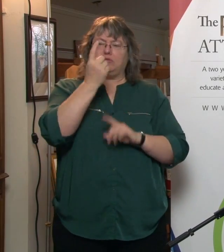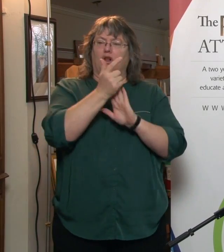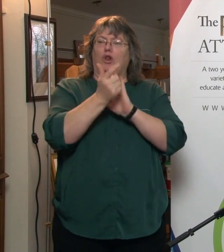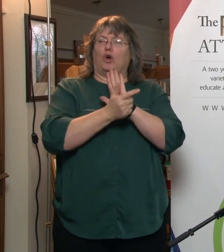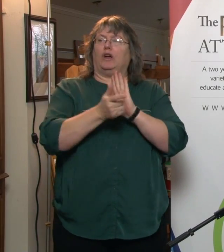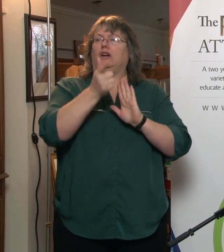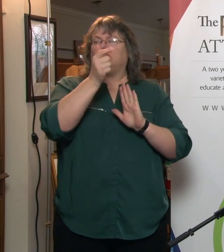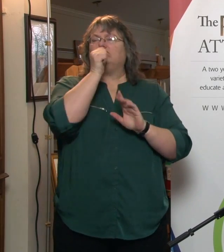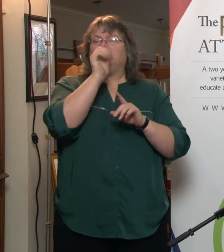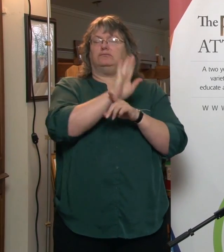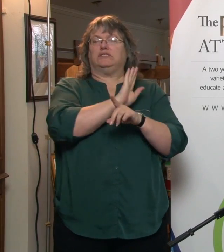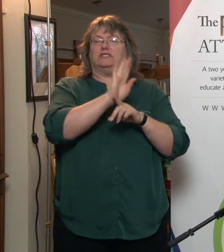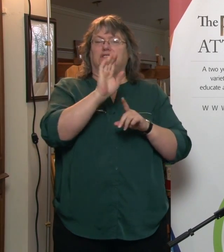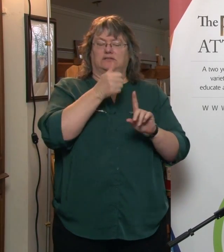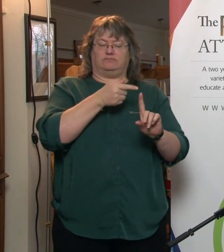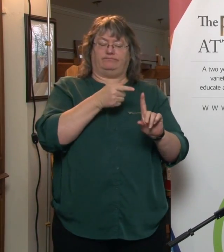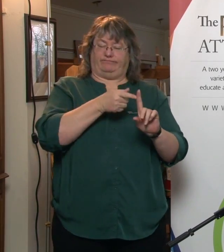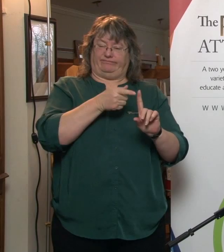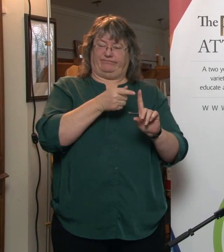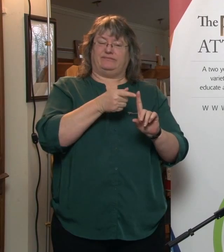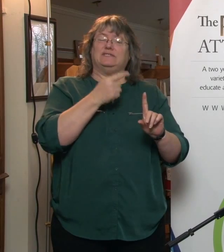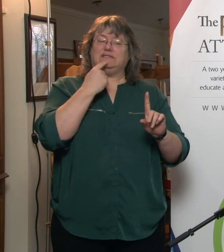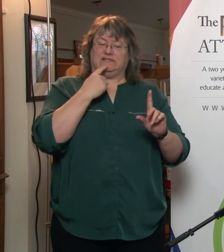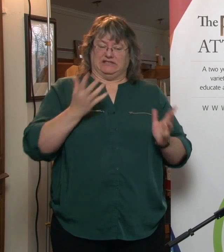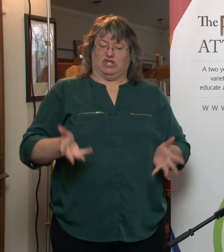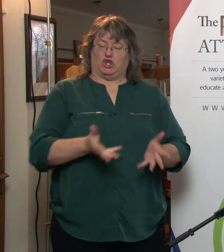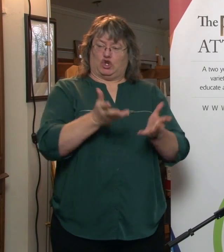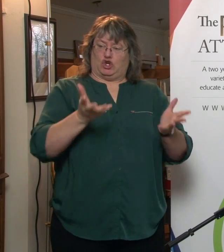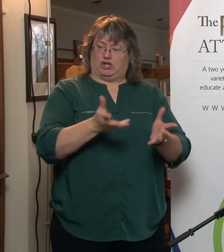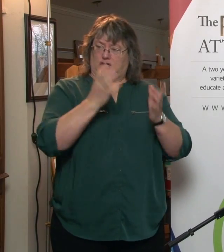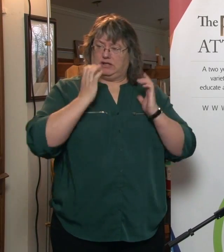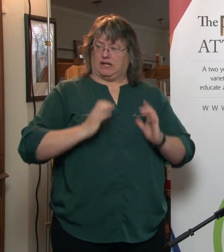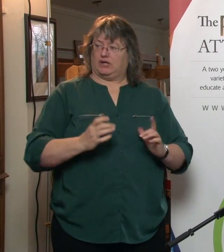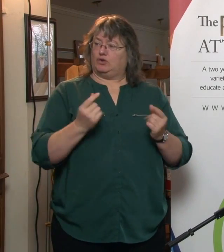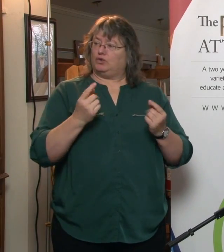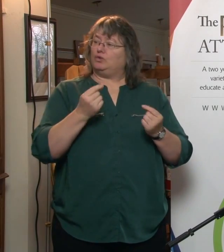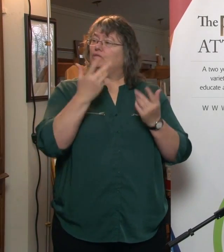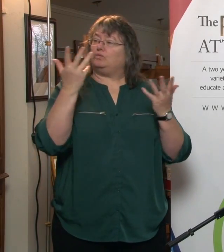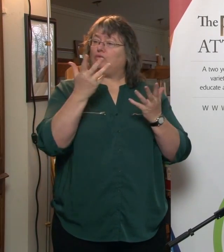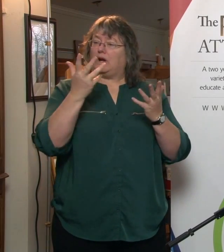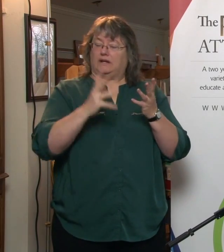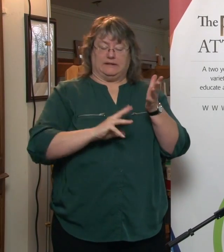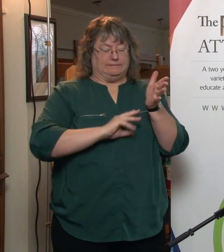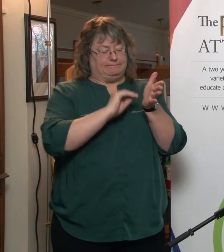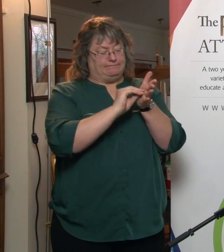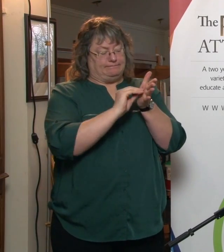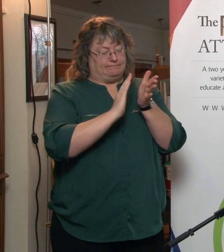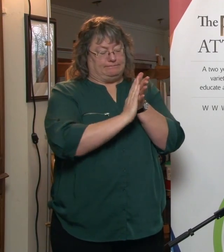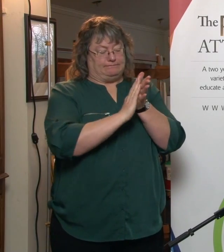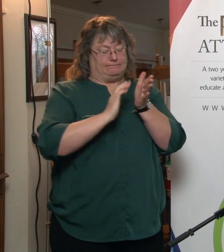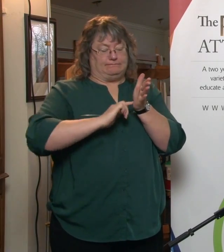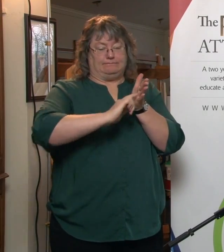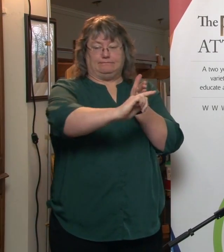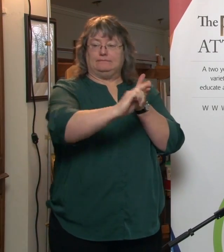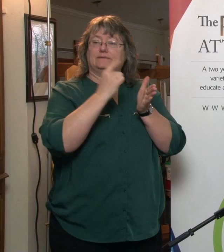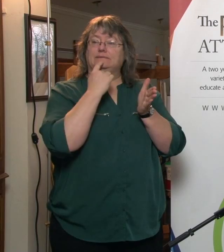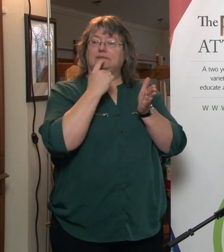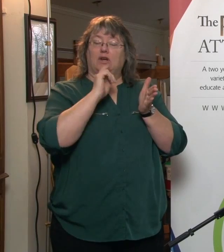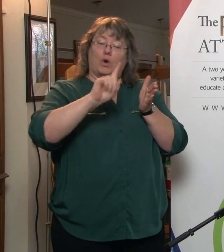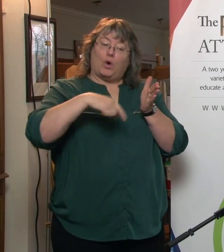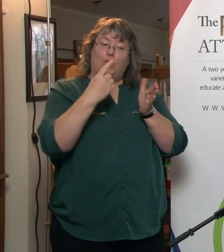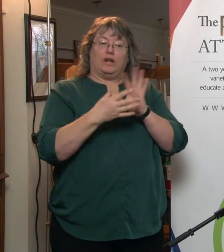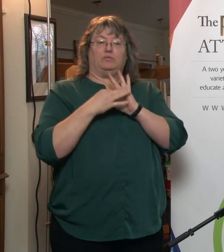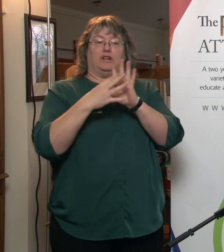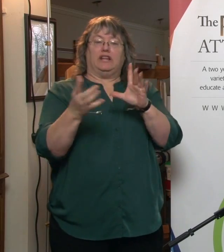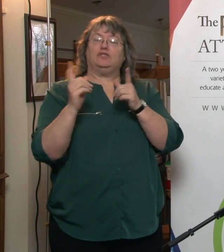in private practice who says she sometimes encourages clients to put a provision in the document that says, this will only be